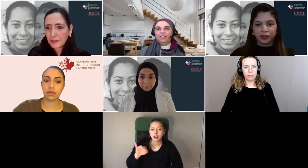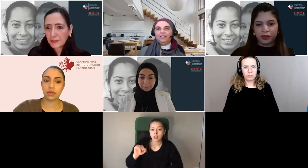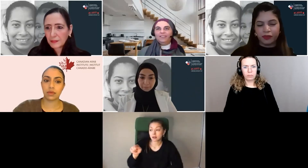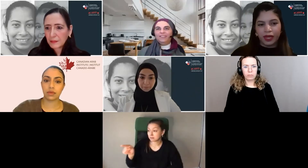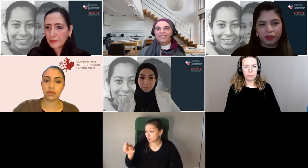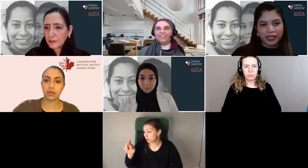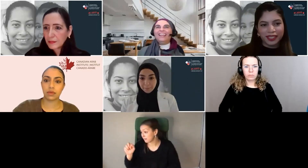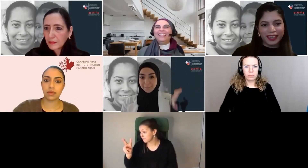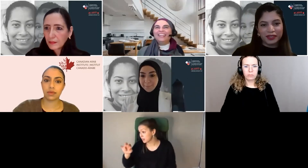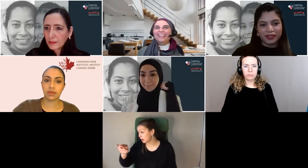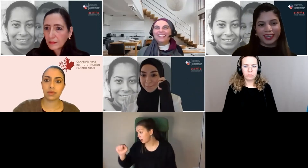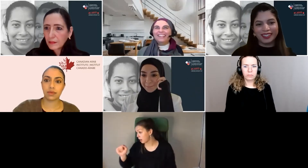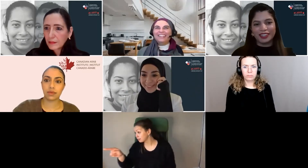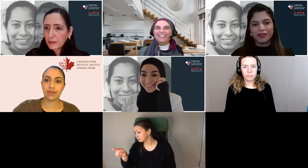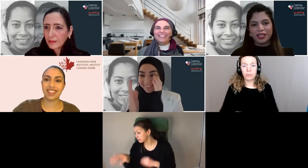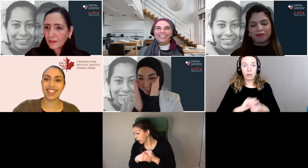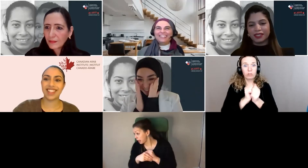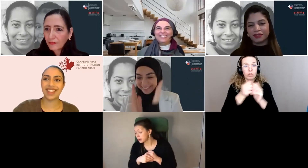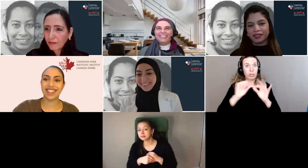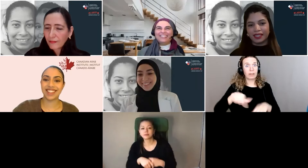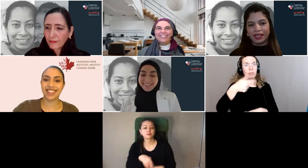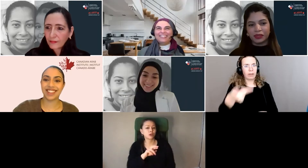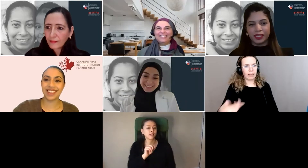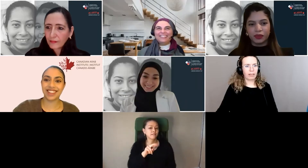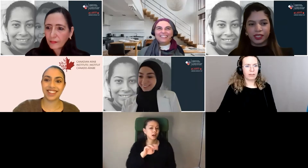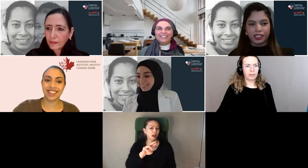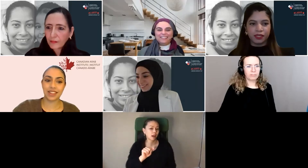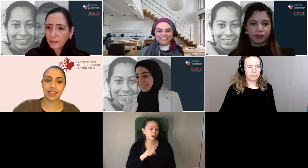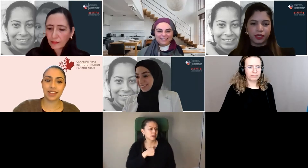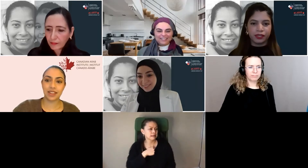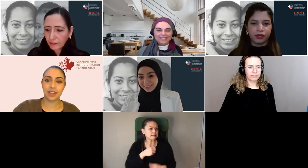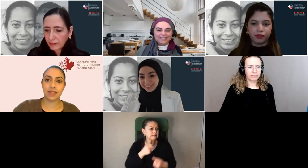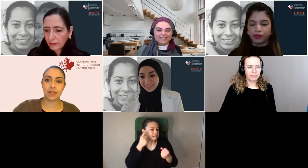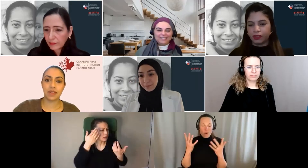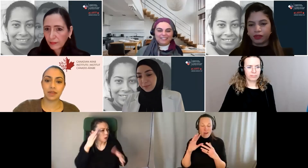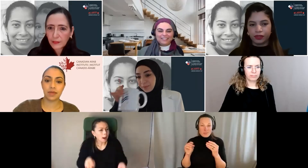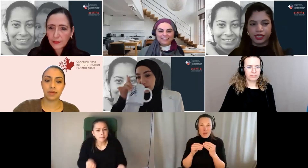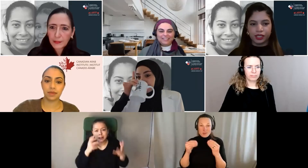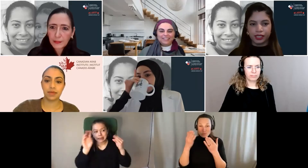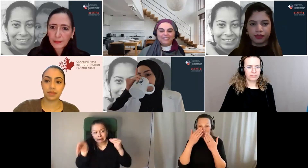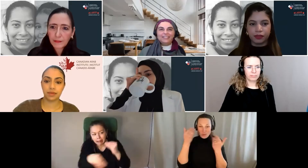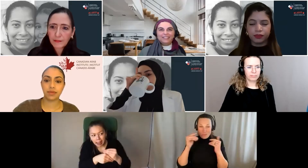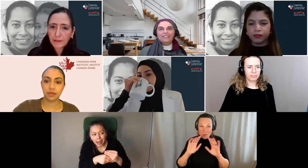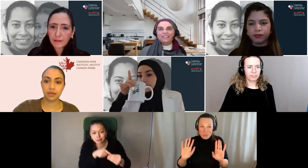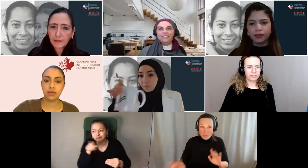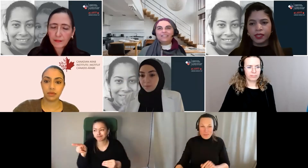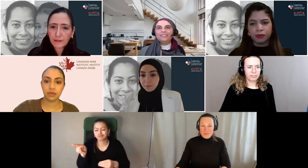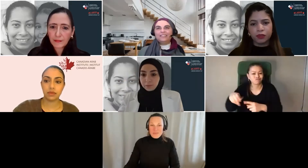Wow, I don't know how much I can add to that, but definitely echoing what Jasmine and Abrar already shared